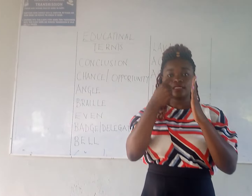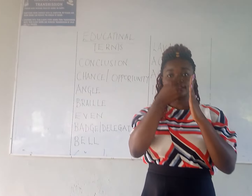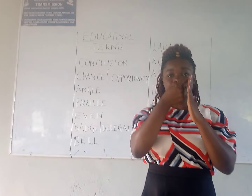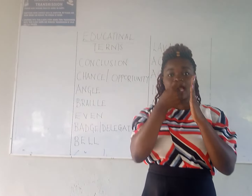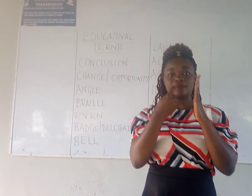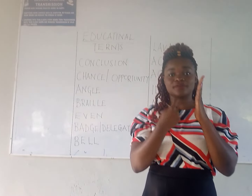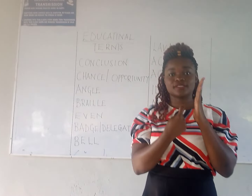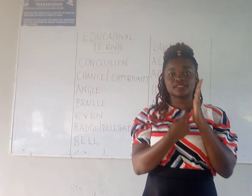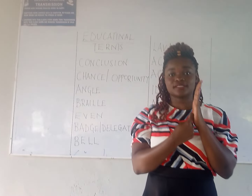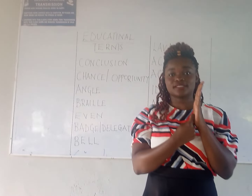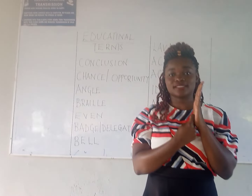Terms.